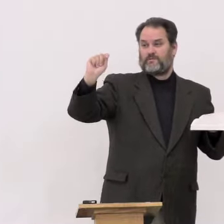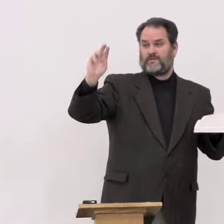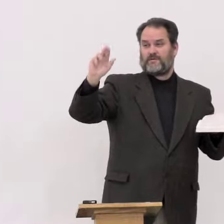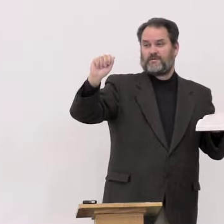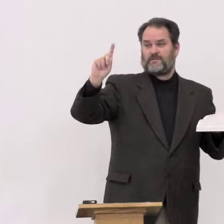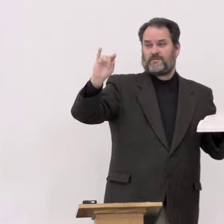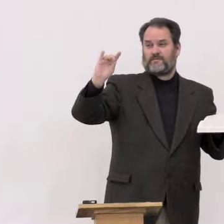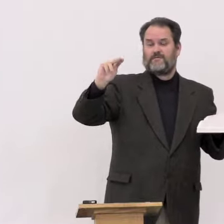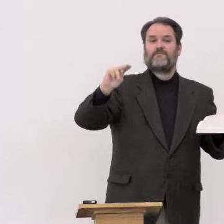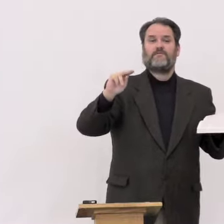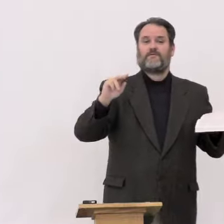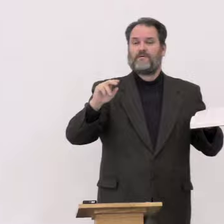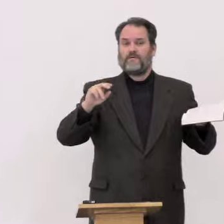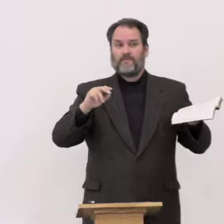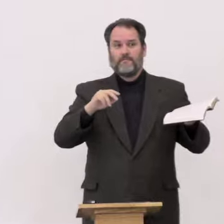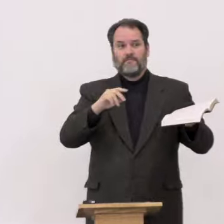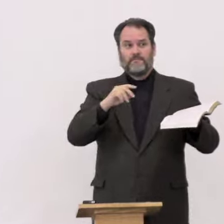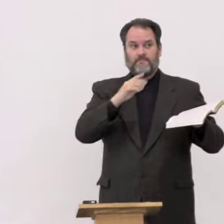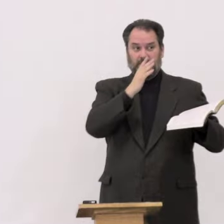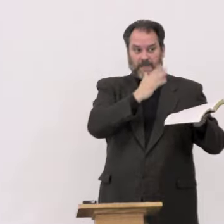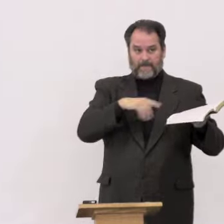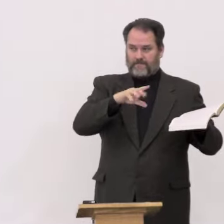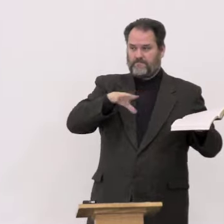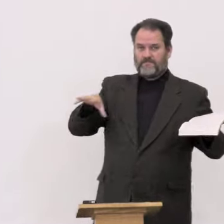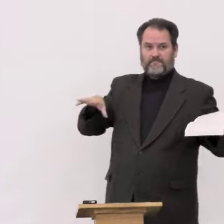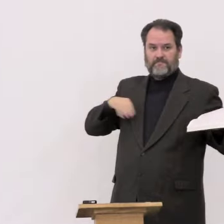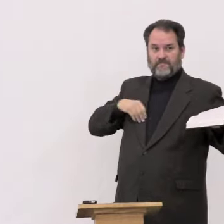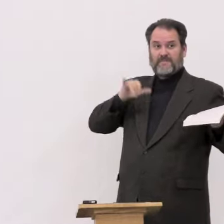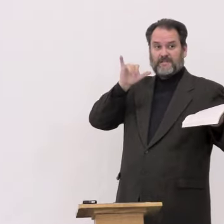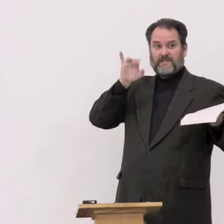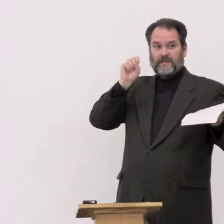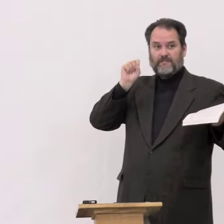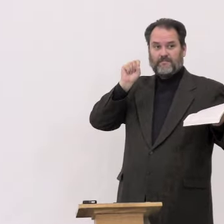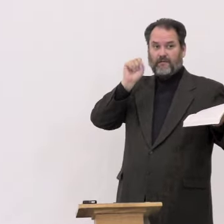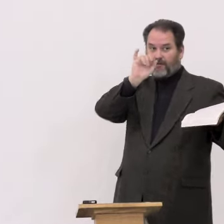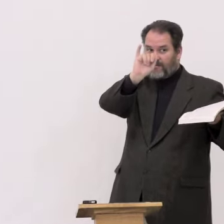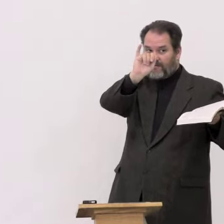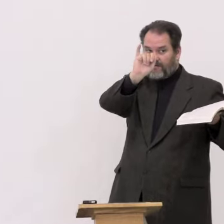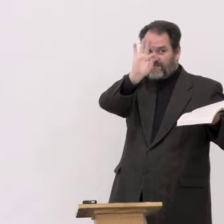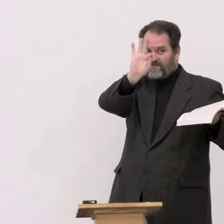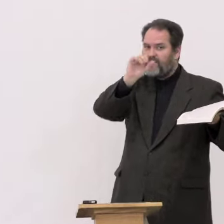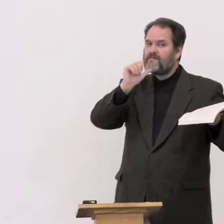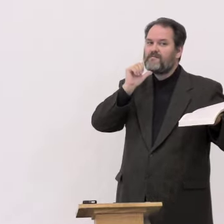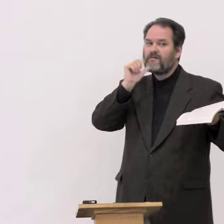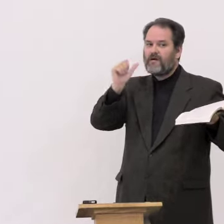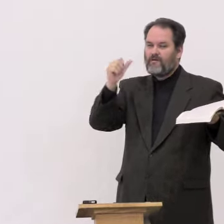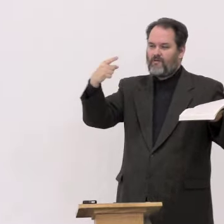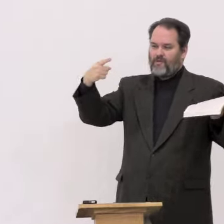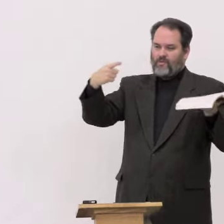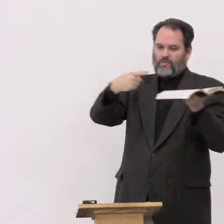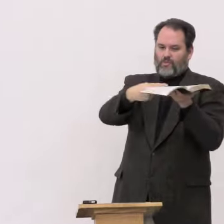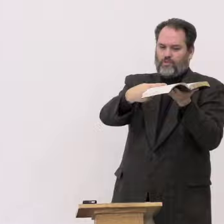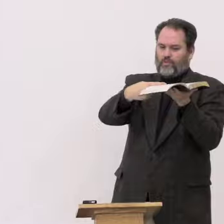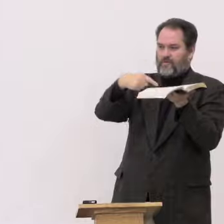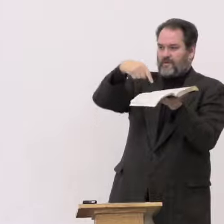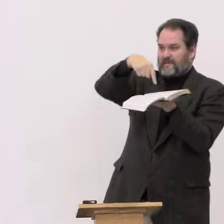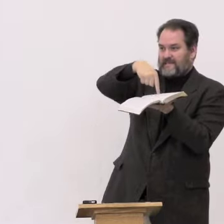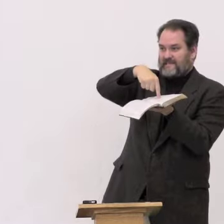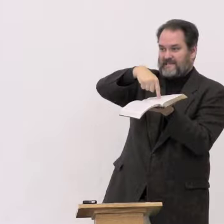in the Bible, but then the traditional. We accept some of it as Reformed, but